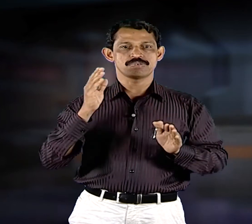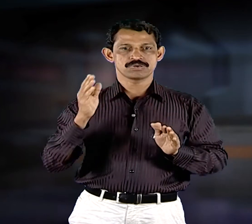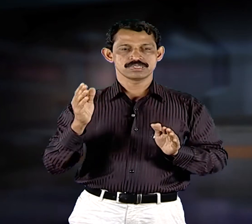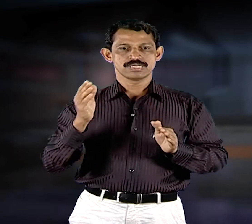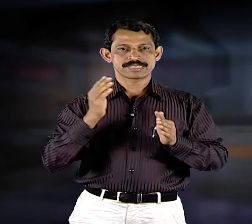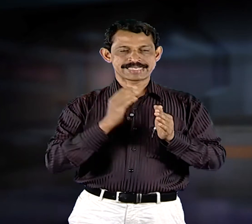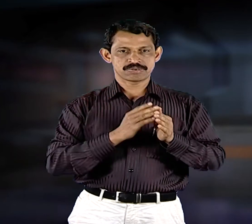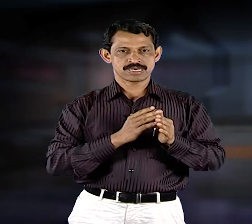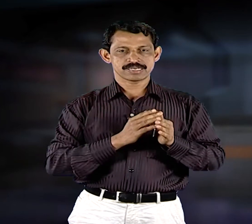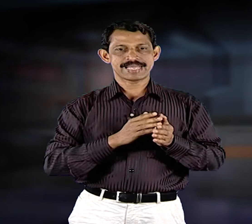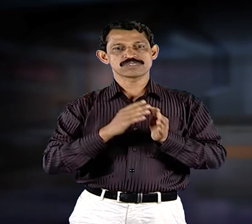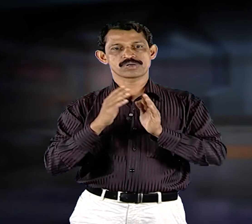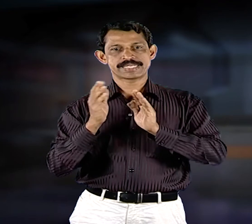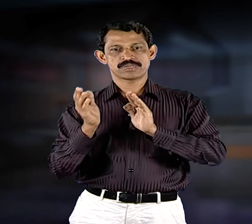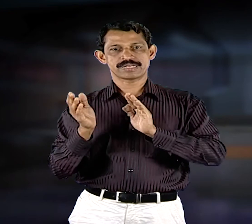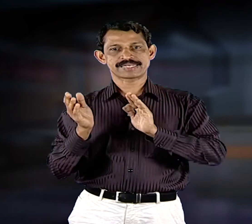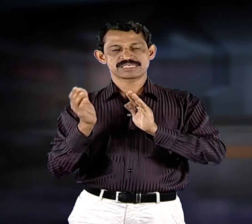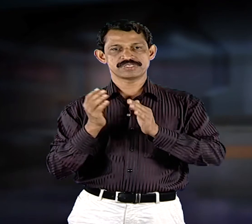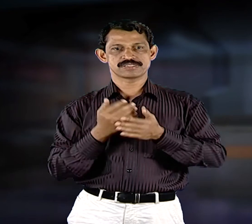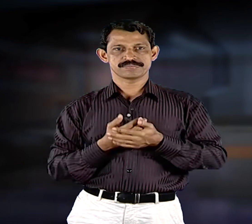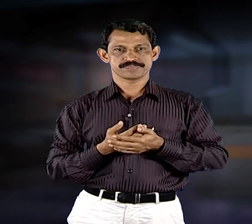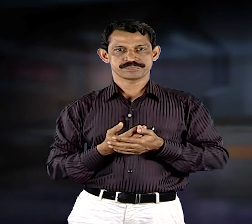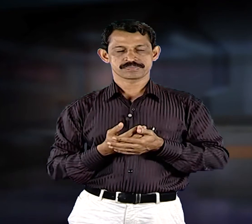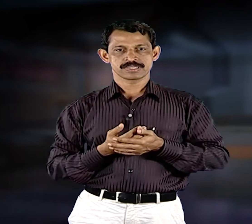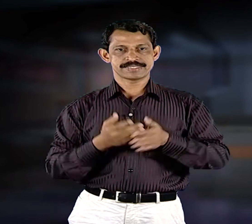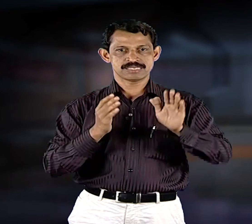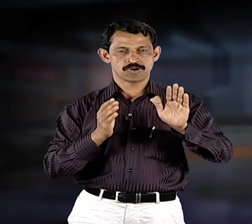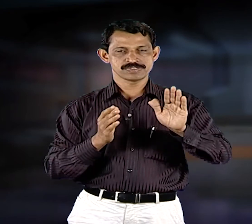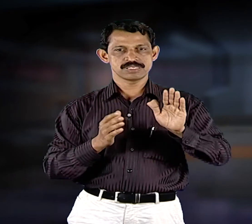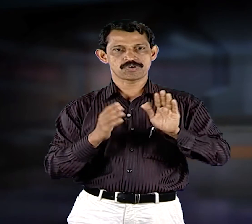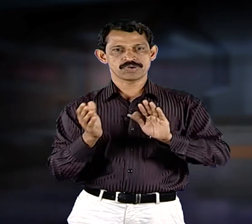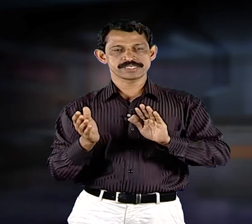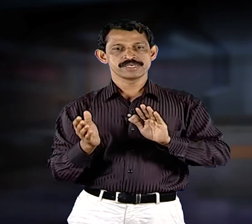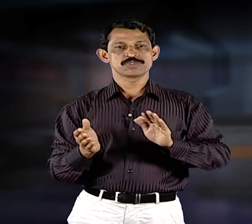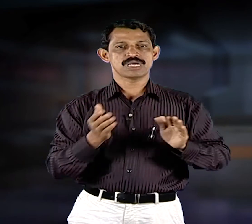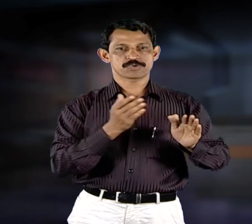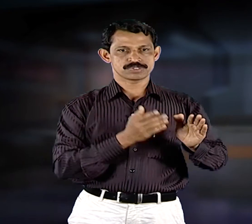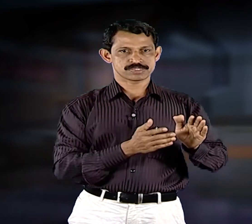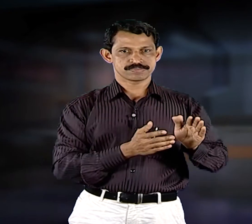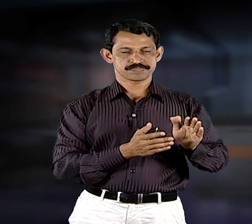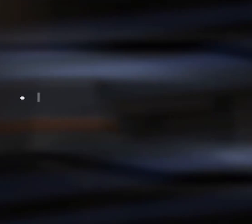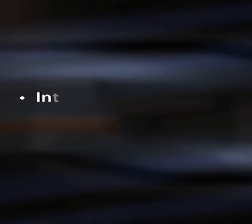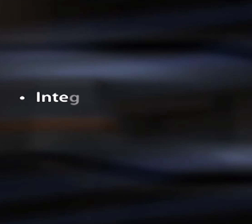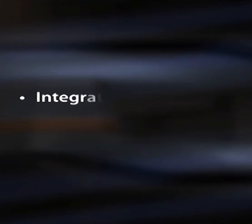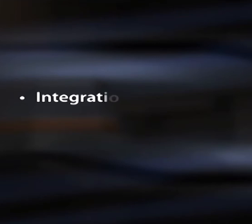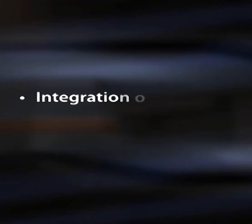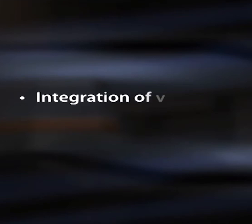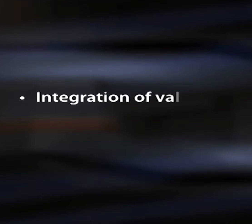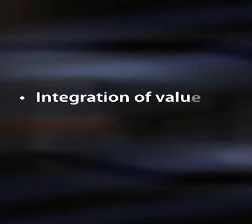both curricular and co-curricular activities. It involves the following two approaches: integration of values